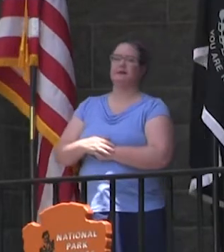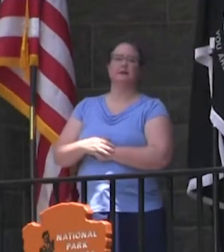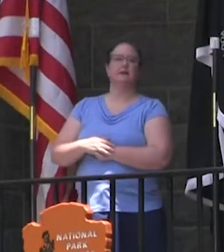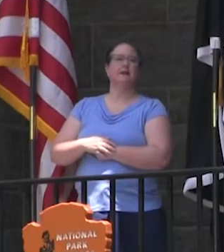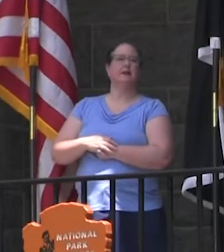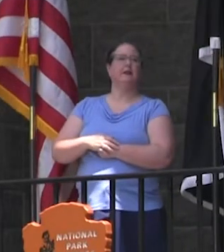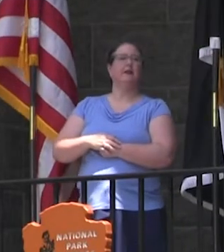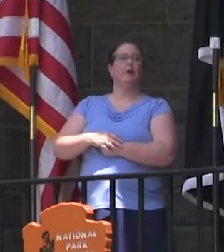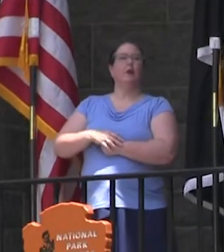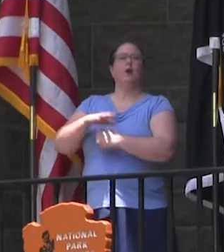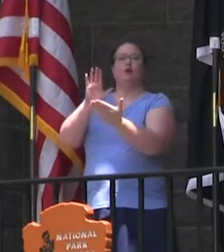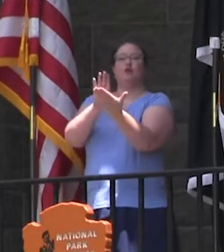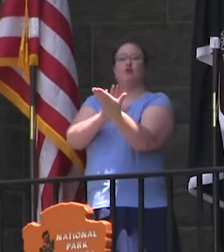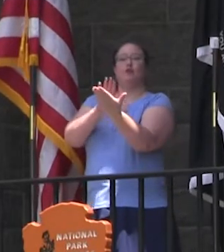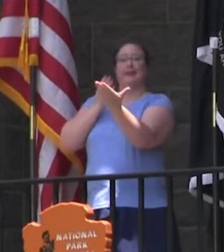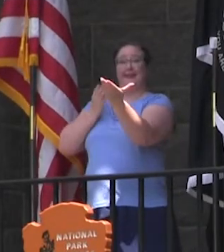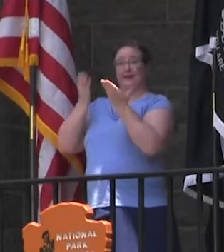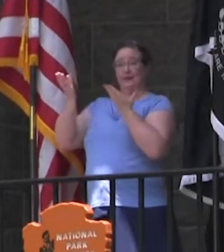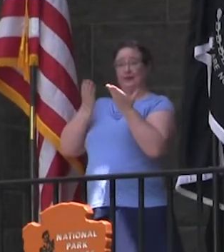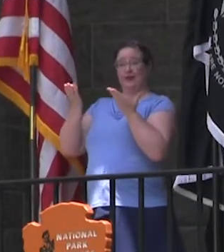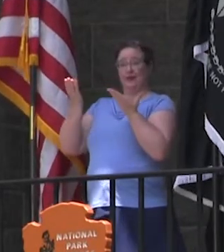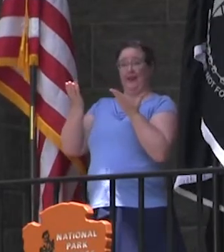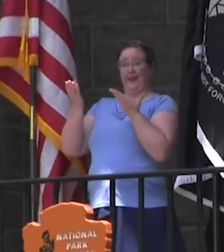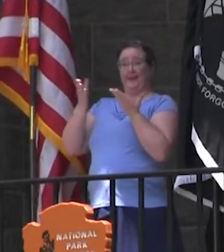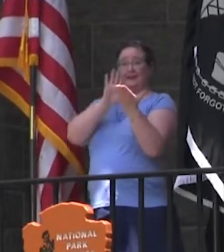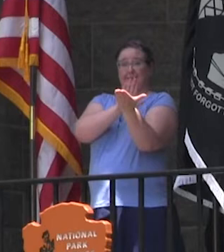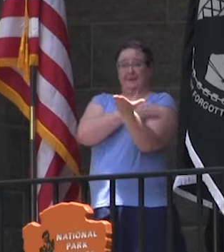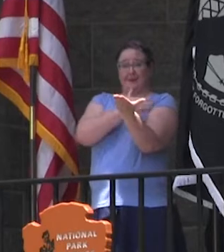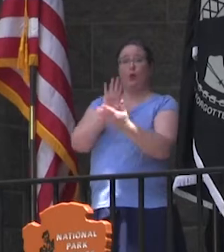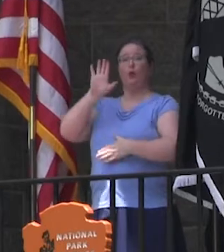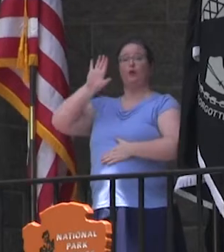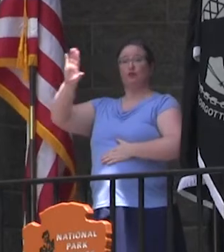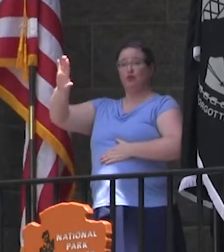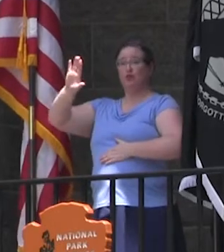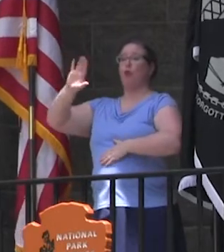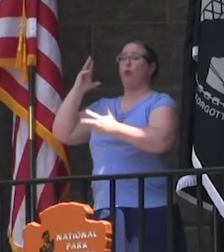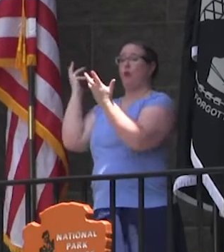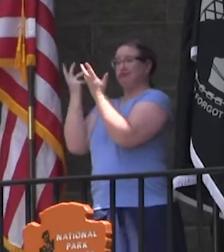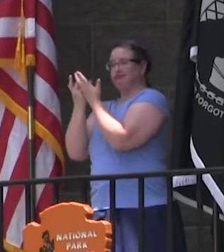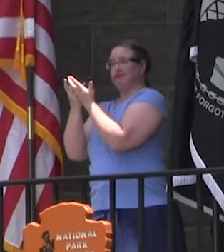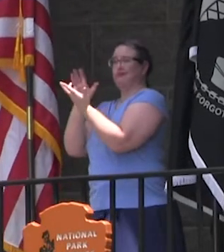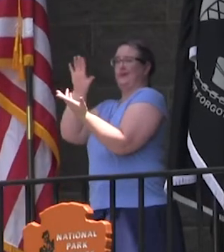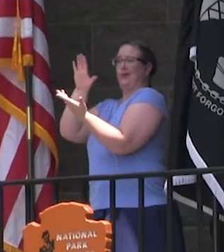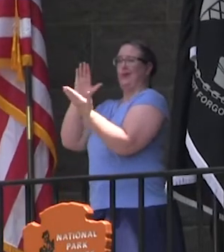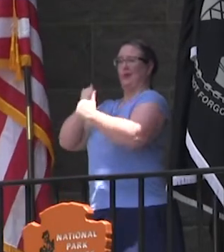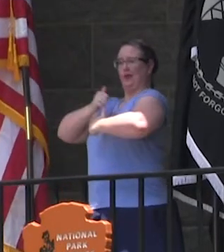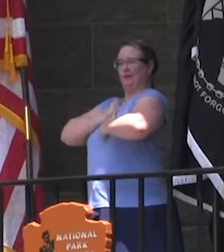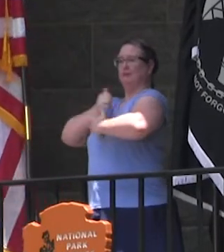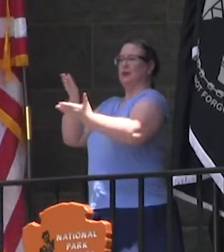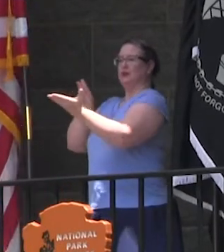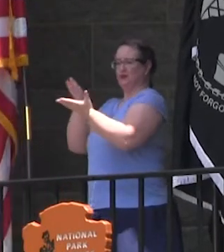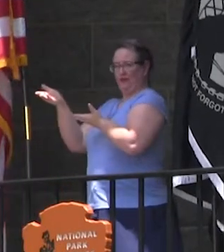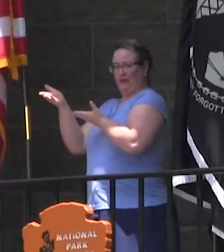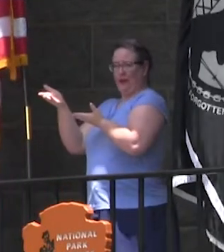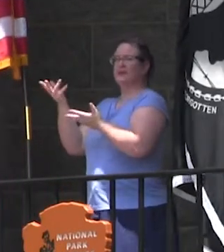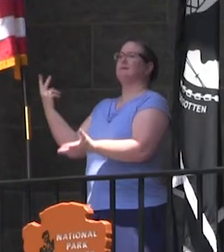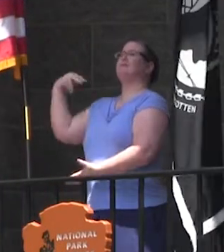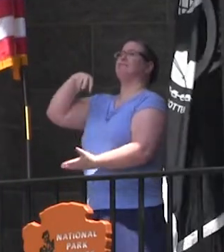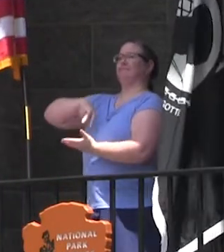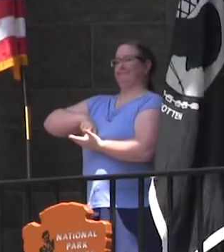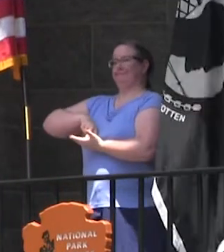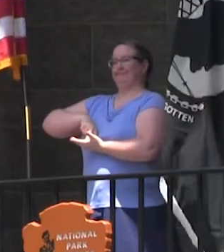Johnson, will play the service medley. And when your service song is played, we ask that you stand